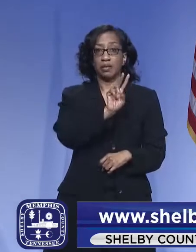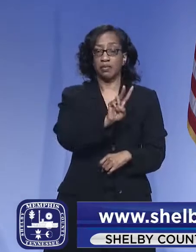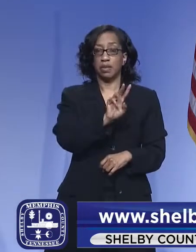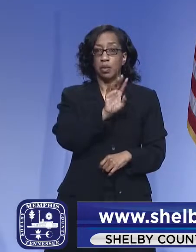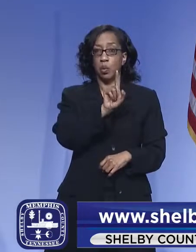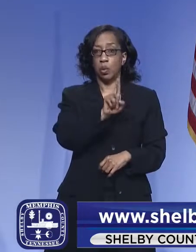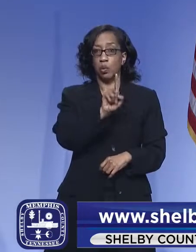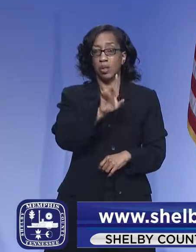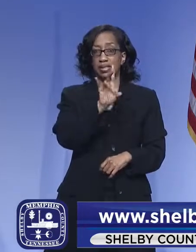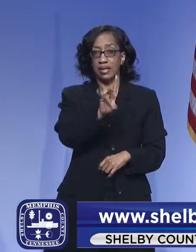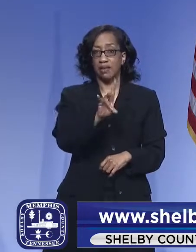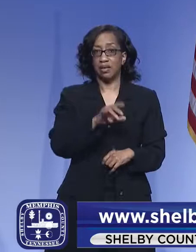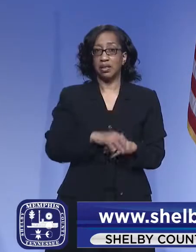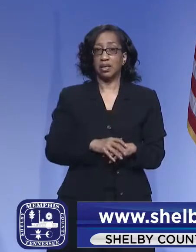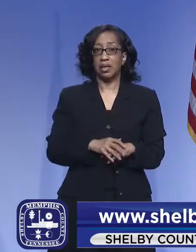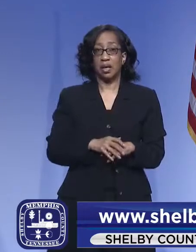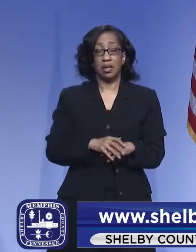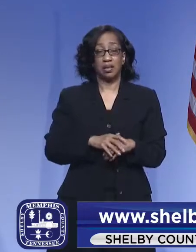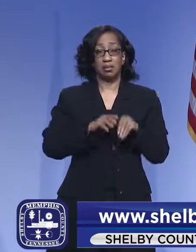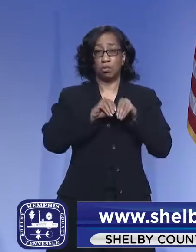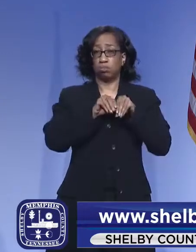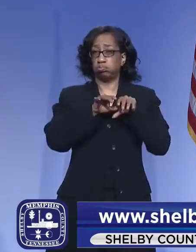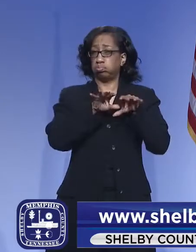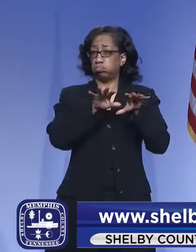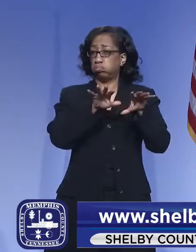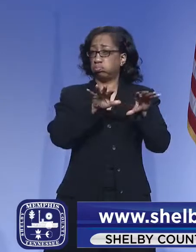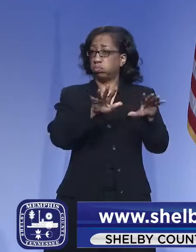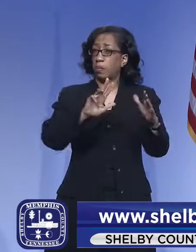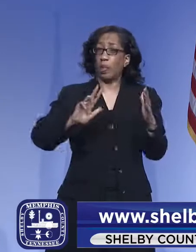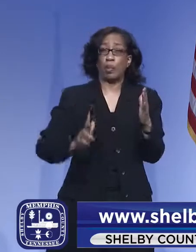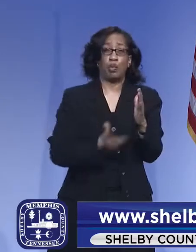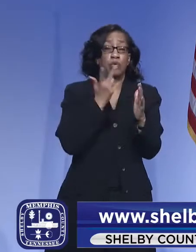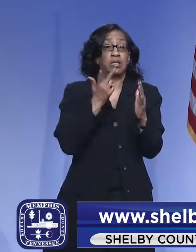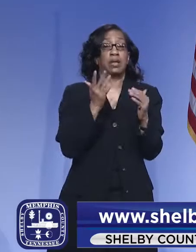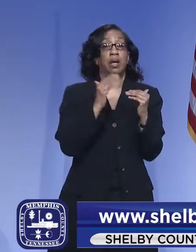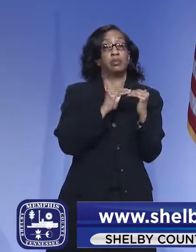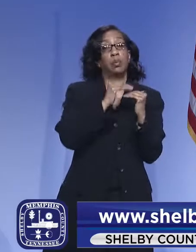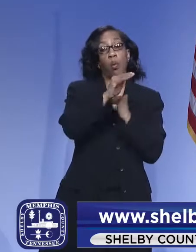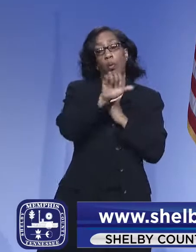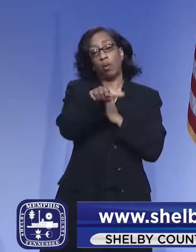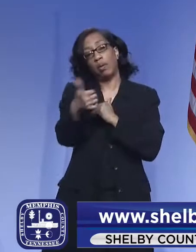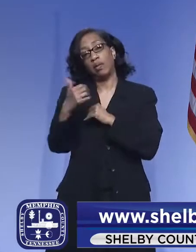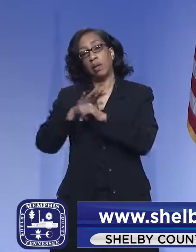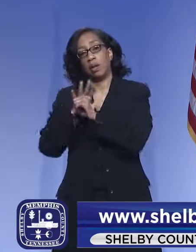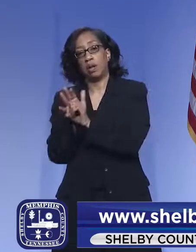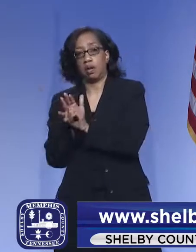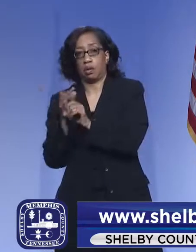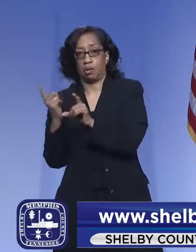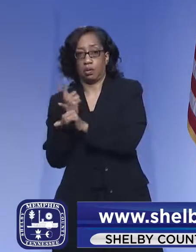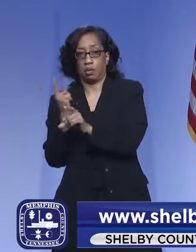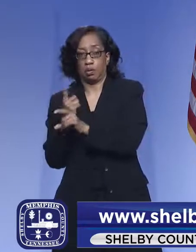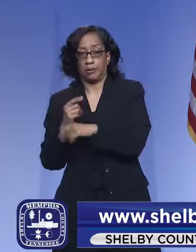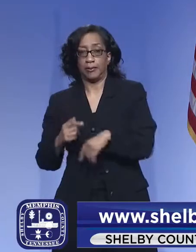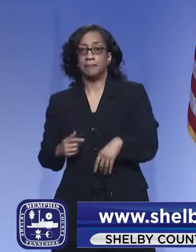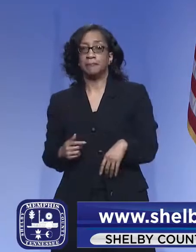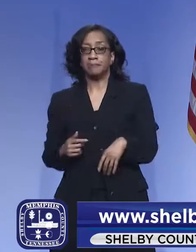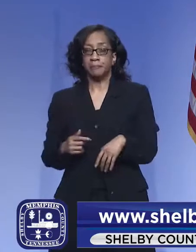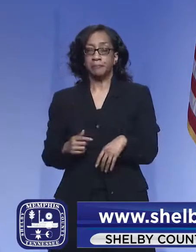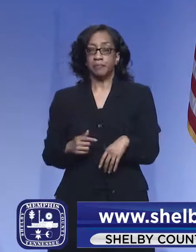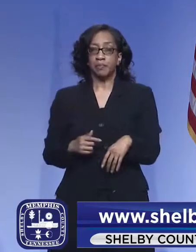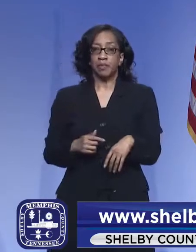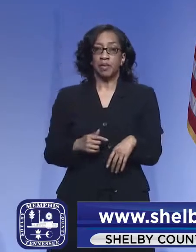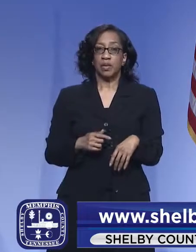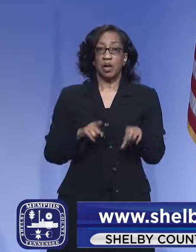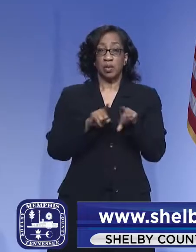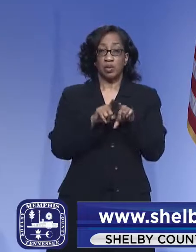B117. It is highly transmissible, three times more easily caught than the wild type Wuhan strain is. It's